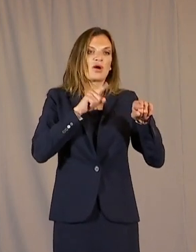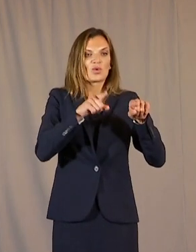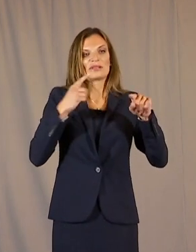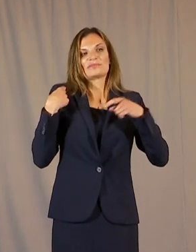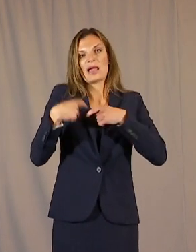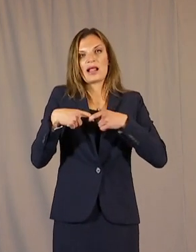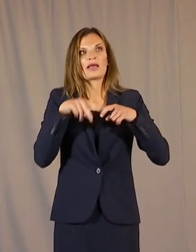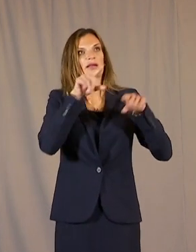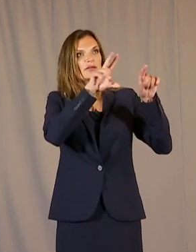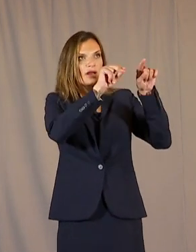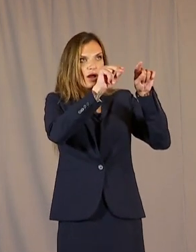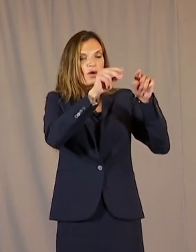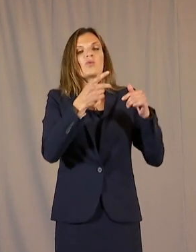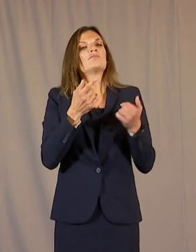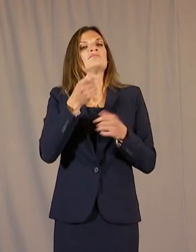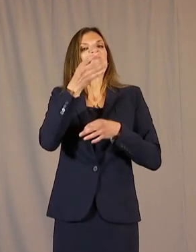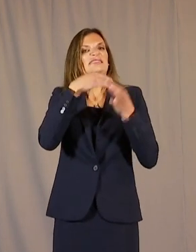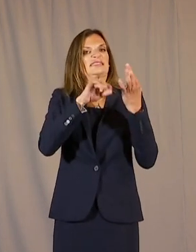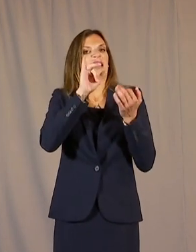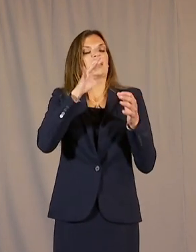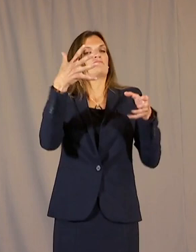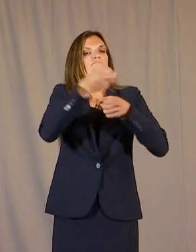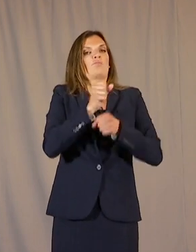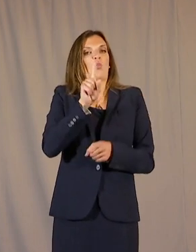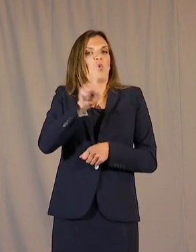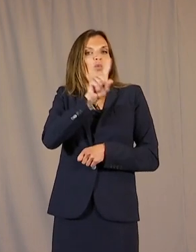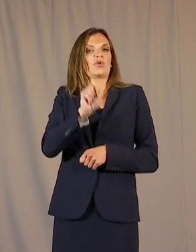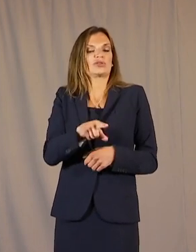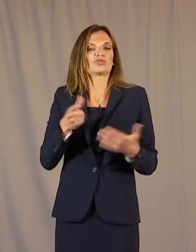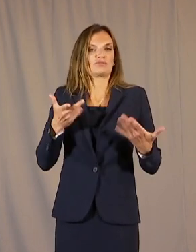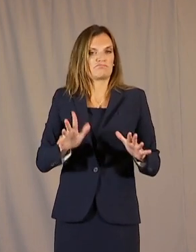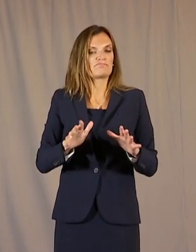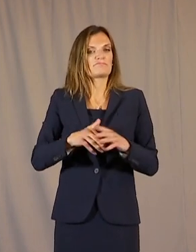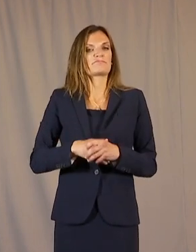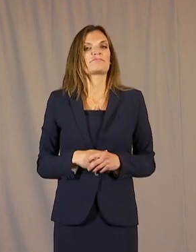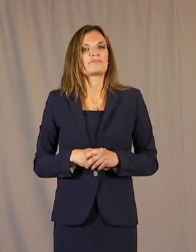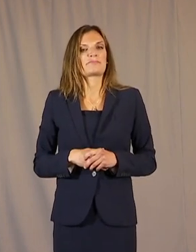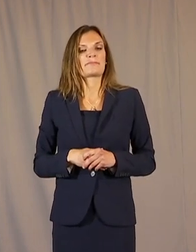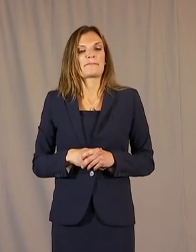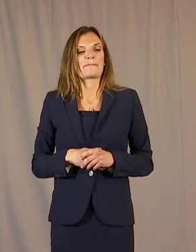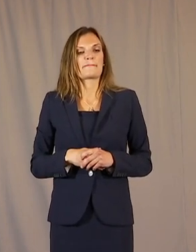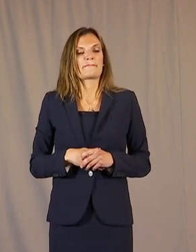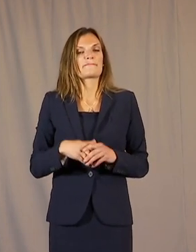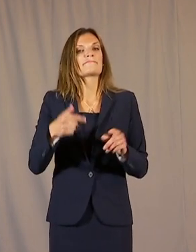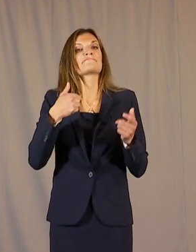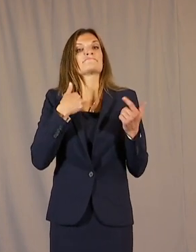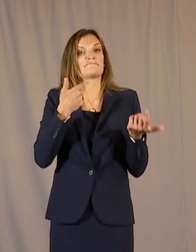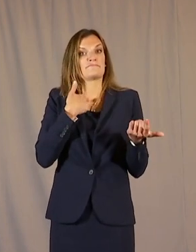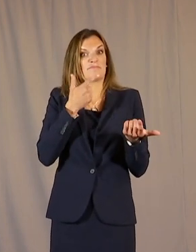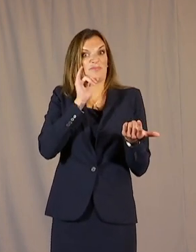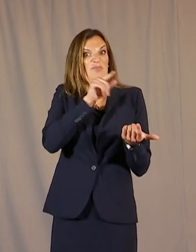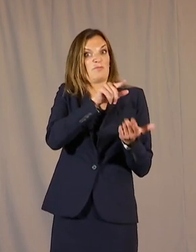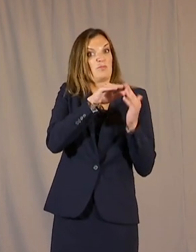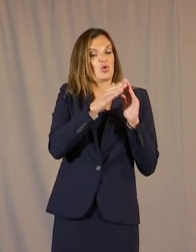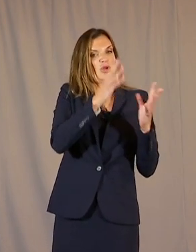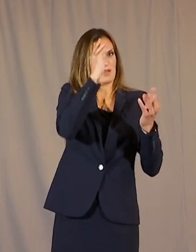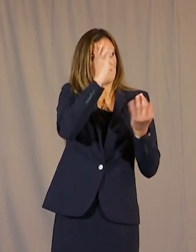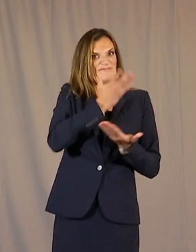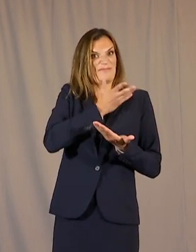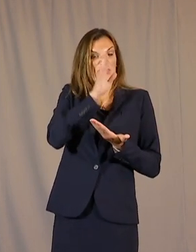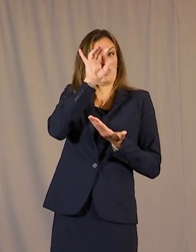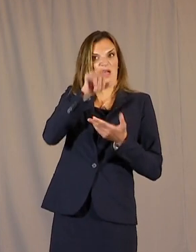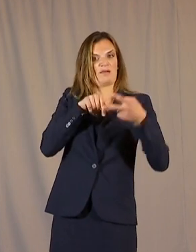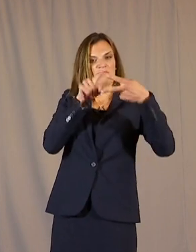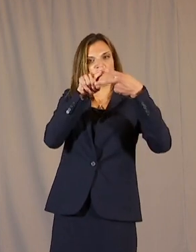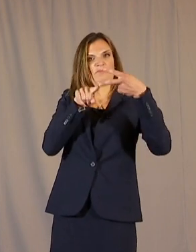be able to say, I'm Hispanic and not choose that I'm white. So we were hearing from the community that those things were barriers for them,